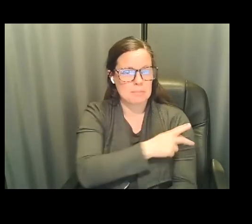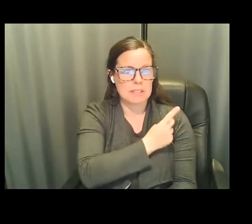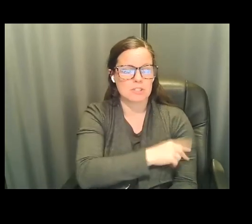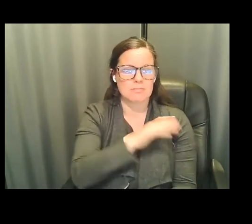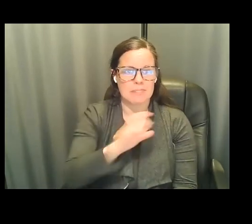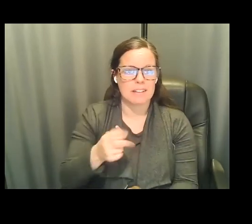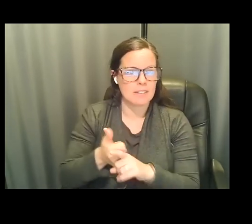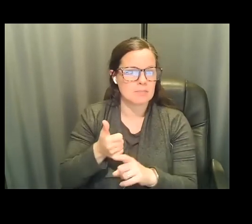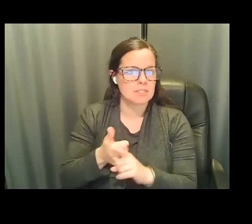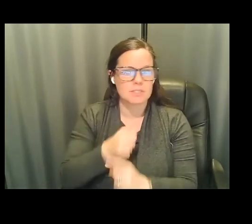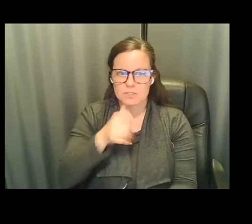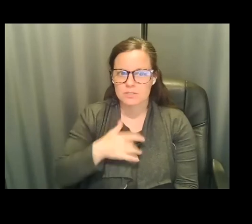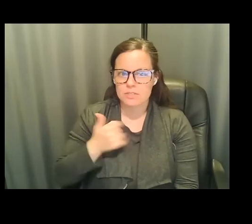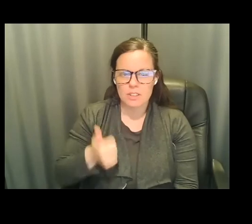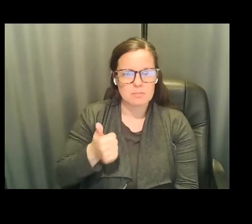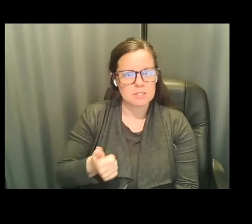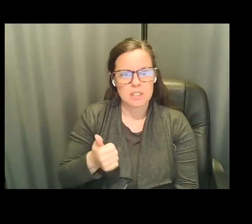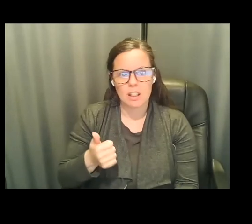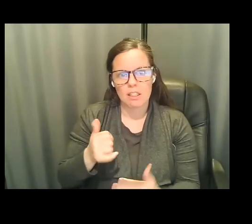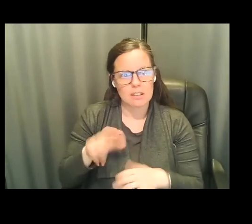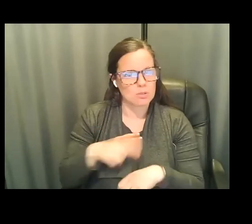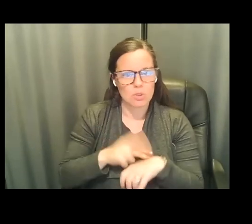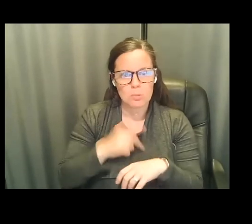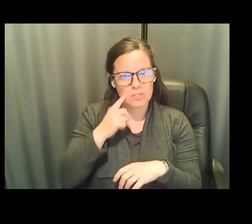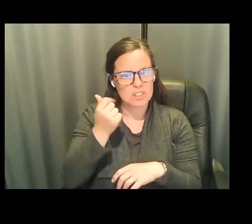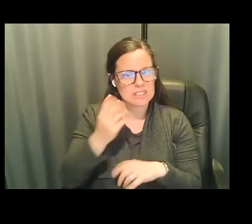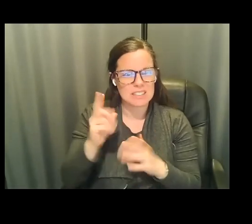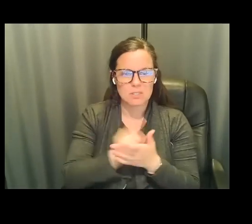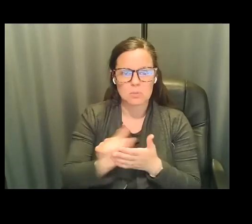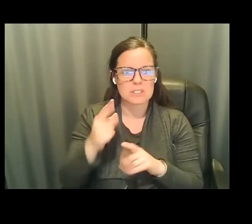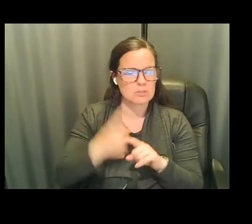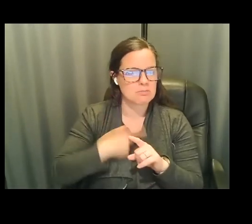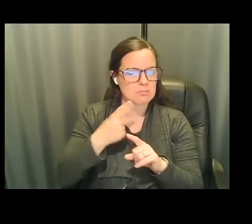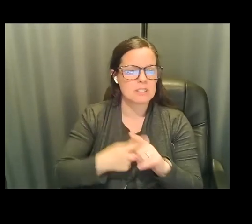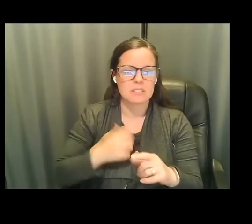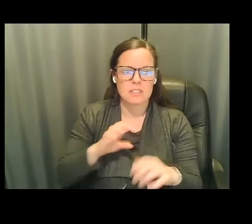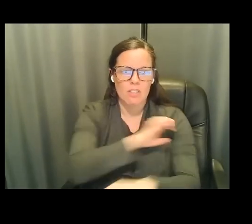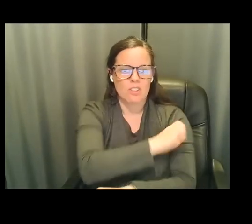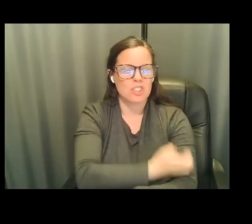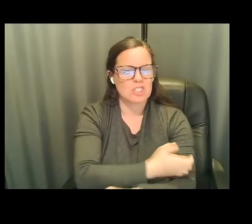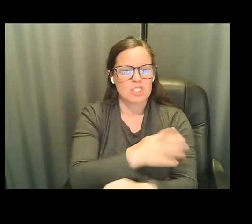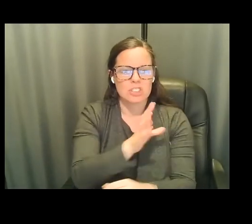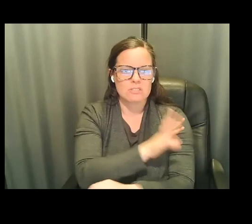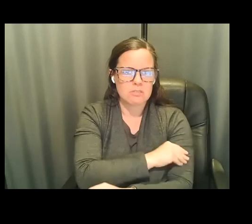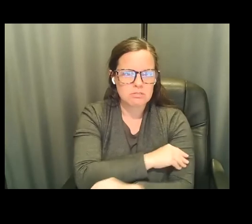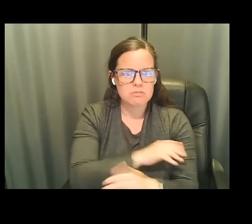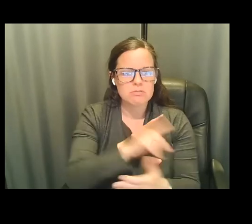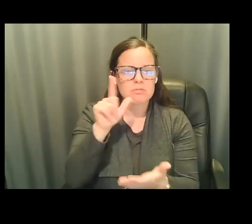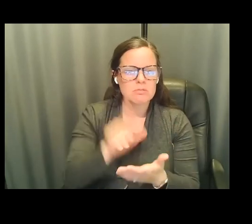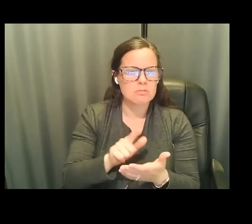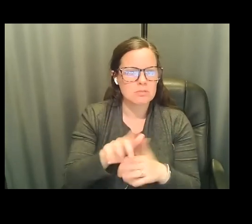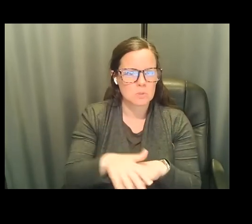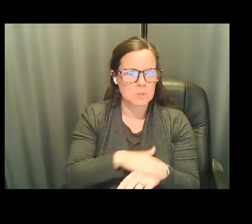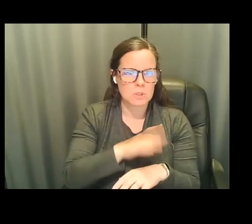do not feel themselves for several weeks, if not months, because their energy levels are just low and slow to come